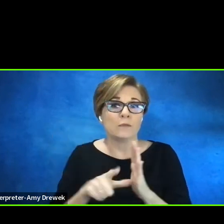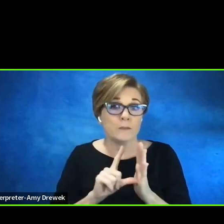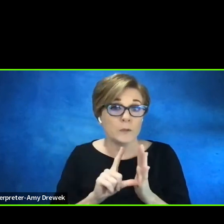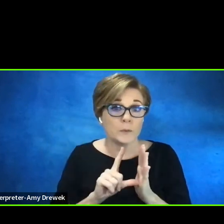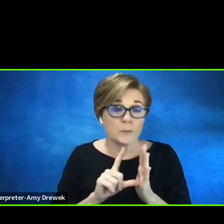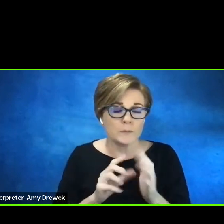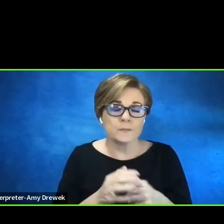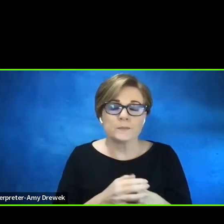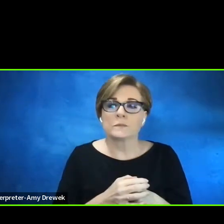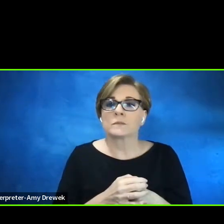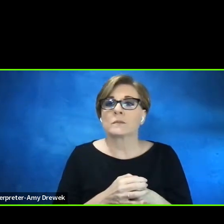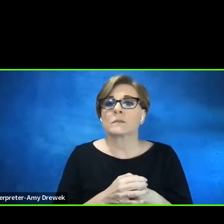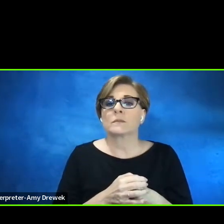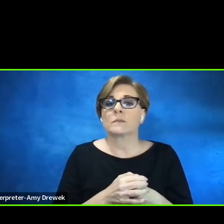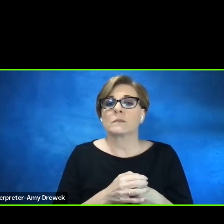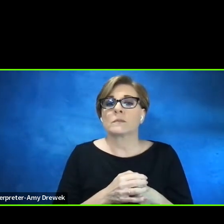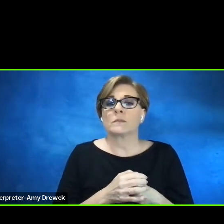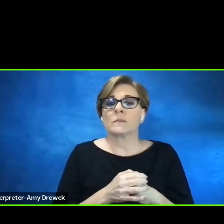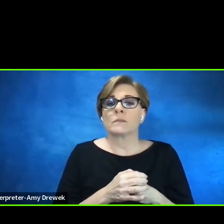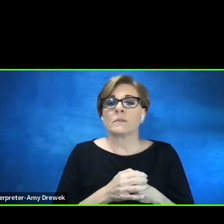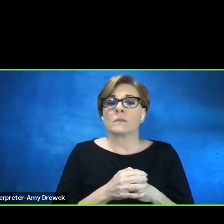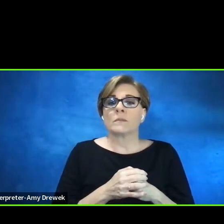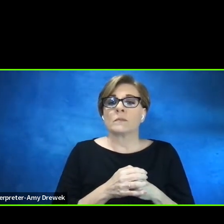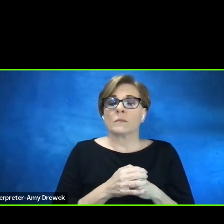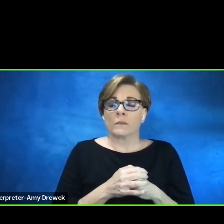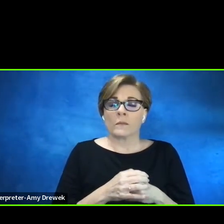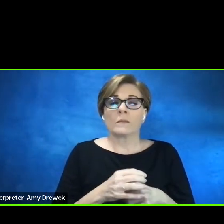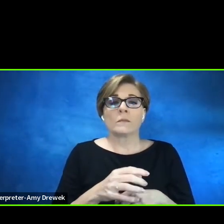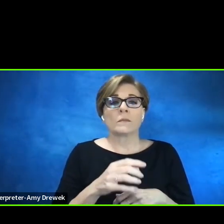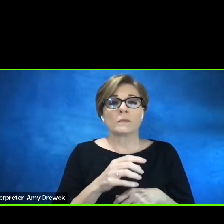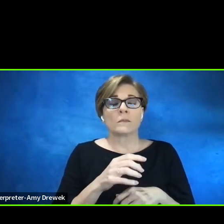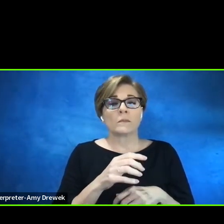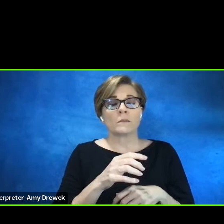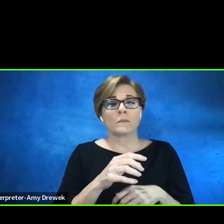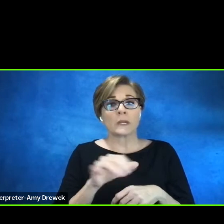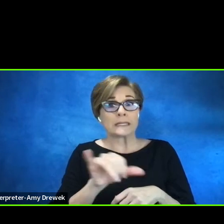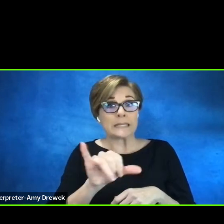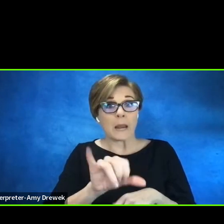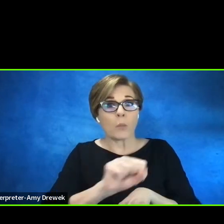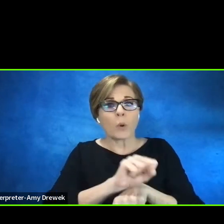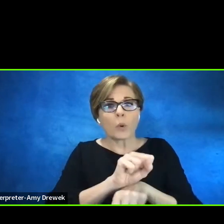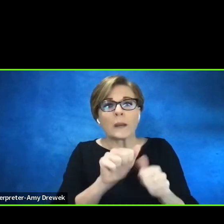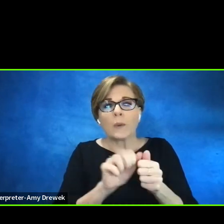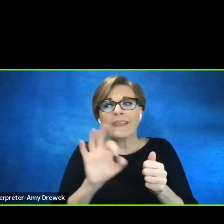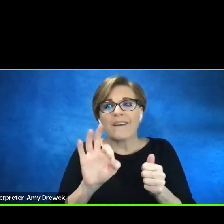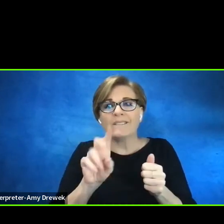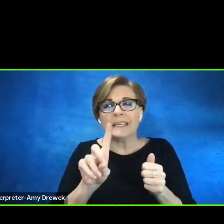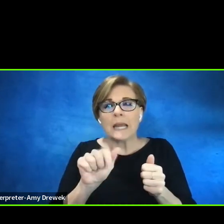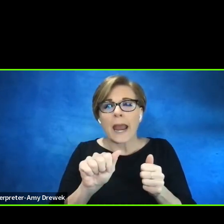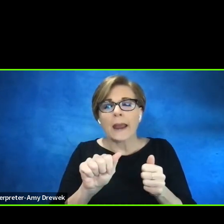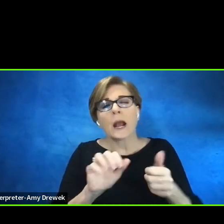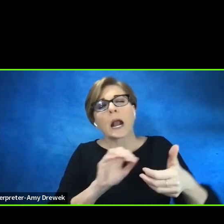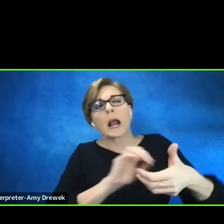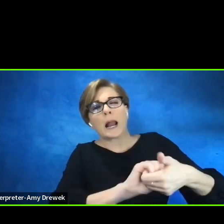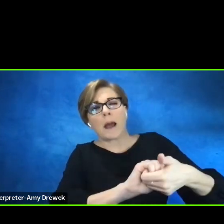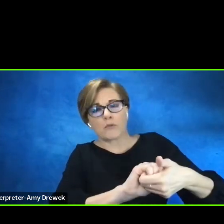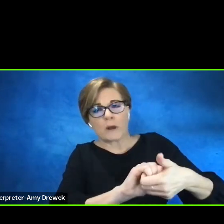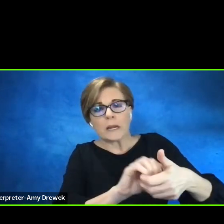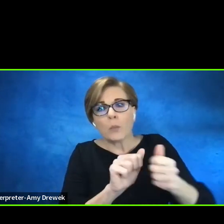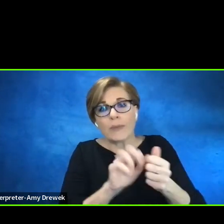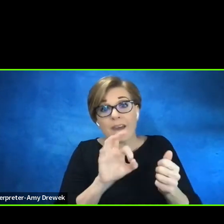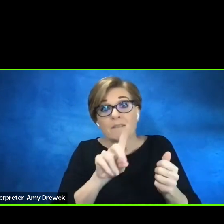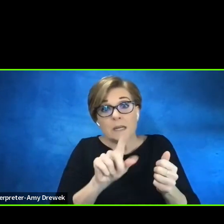We are also working with FDA, a collaboration with the FDA, to make sure that they are aware